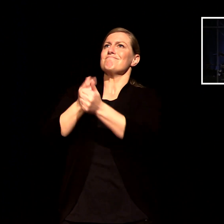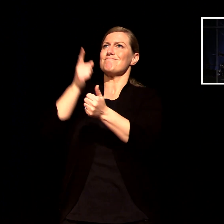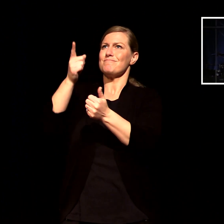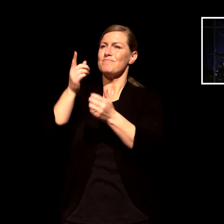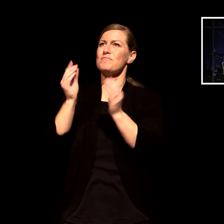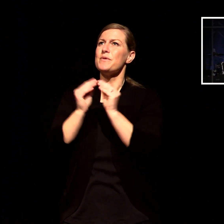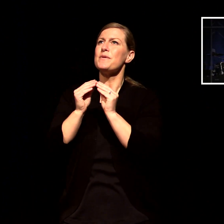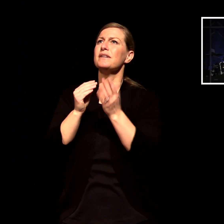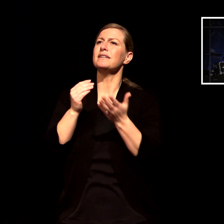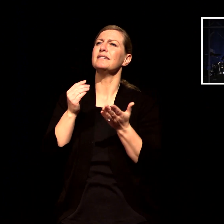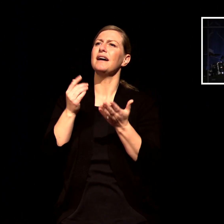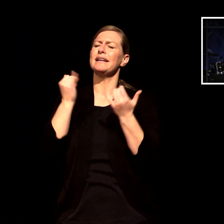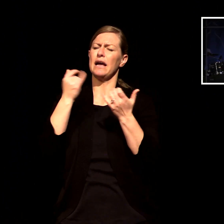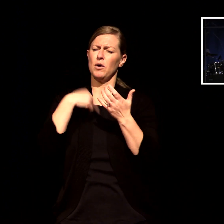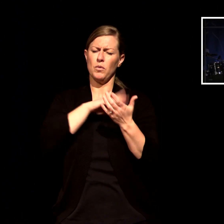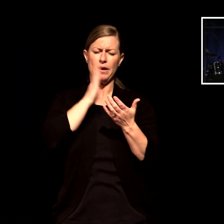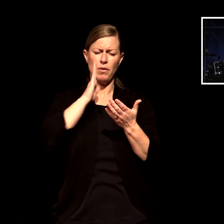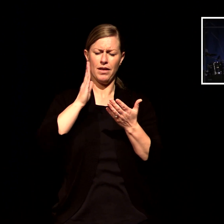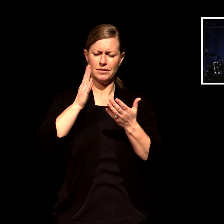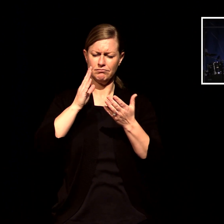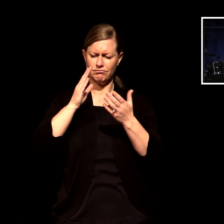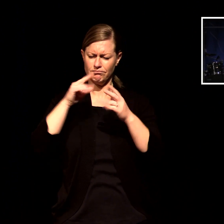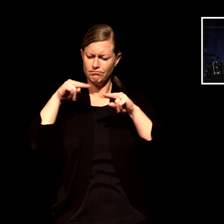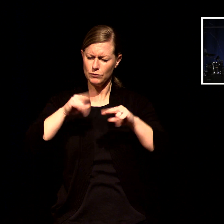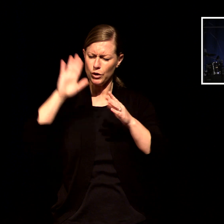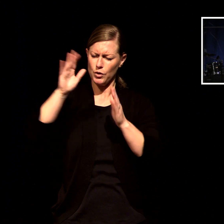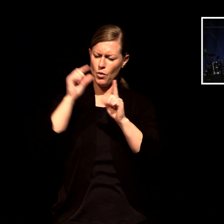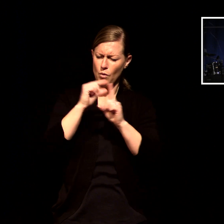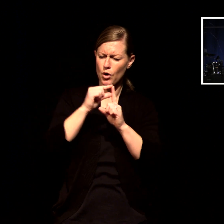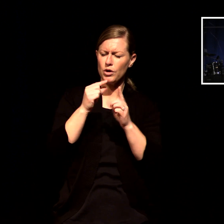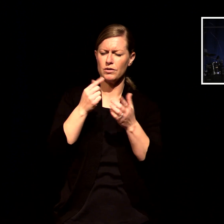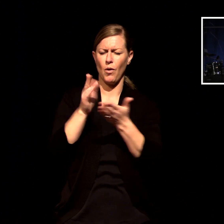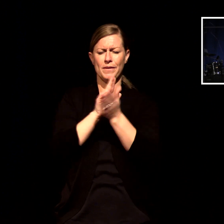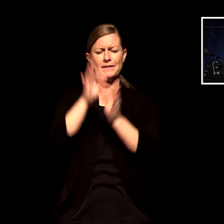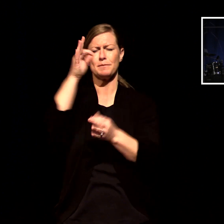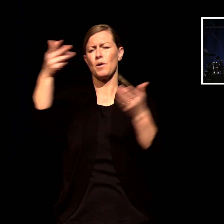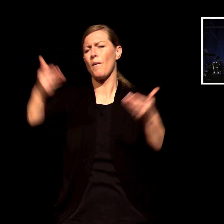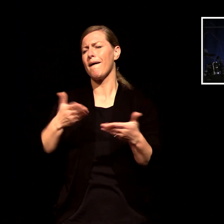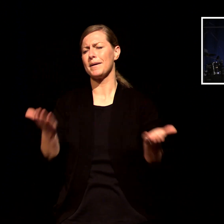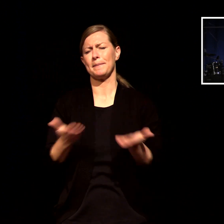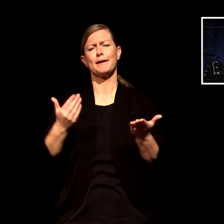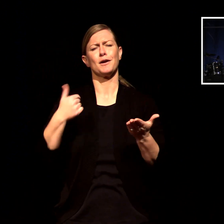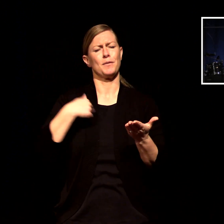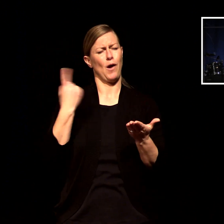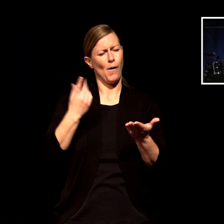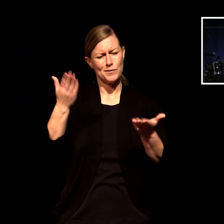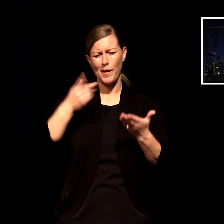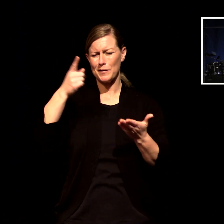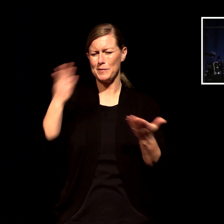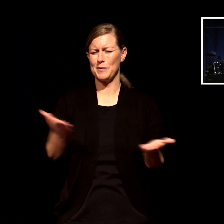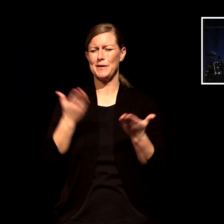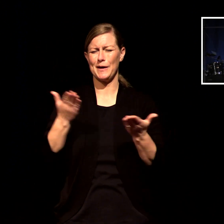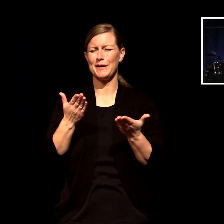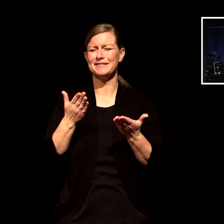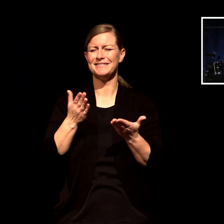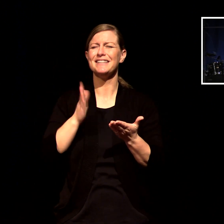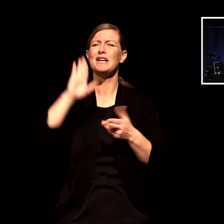your word holy spirit move in this place as you always do in your name Jesus amen amen